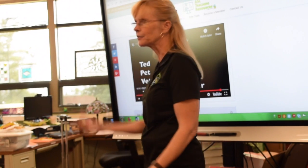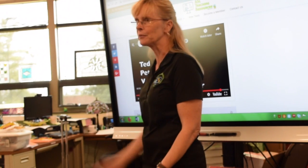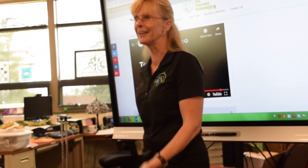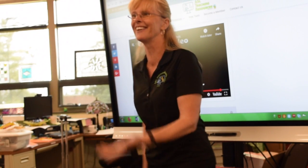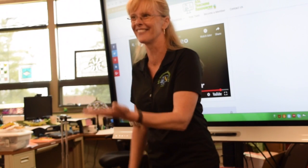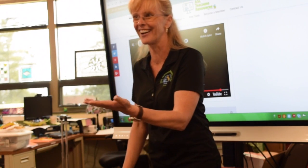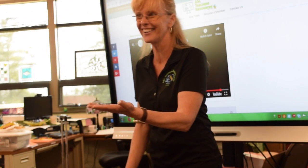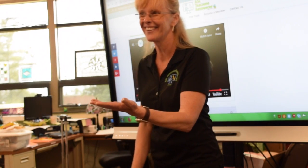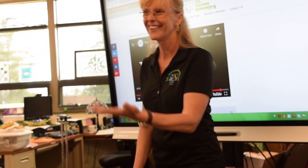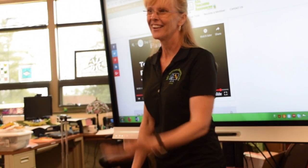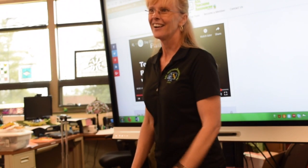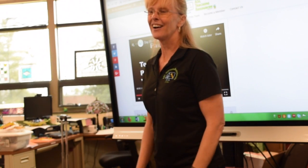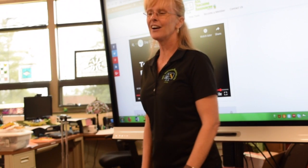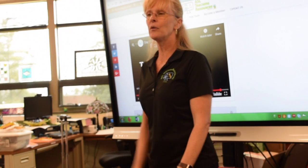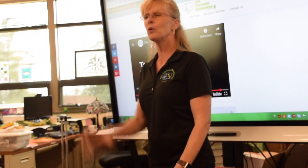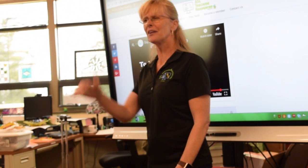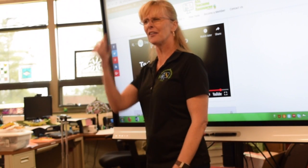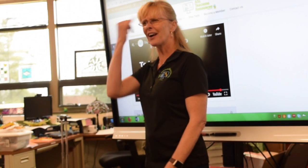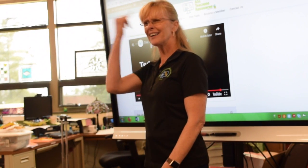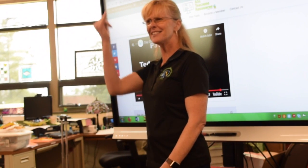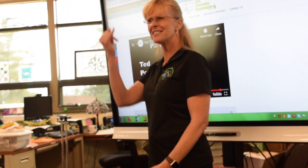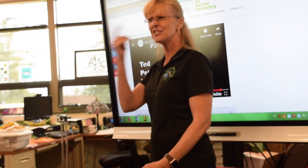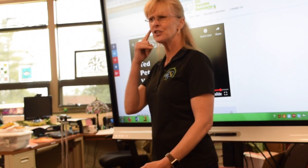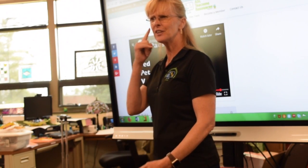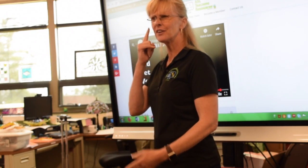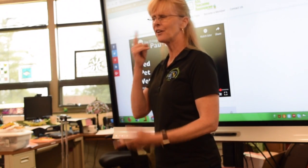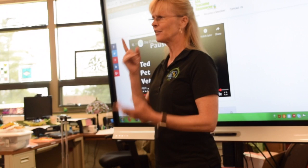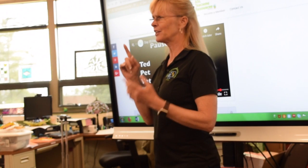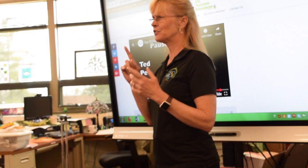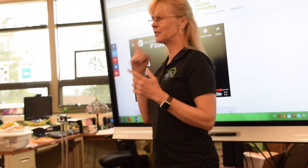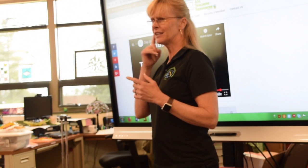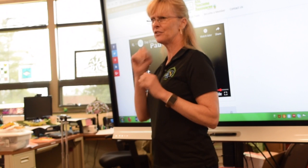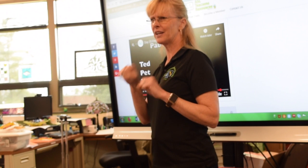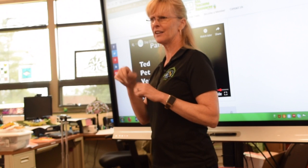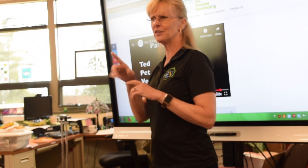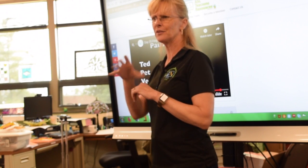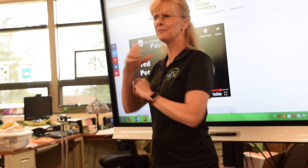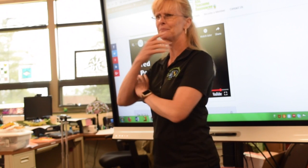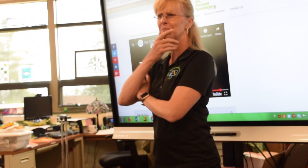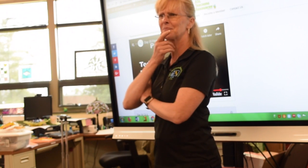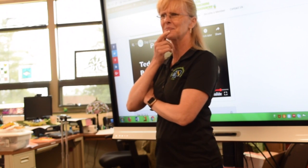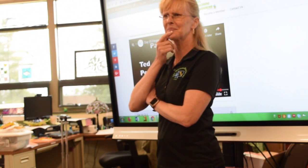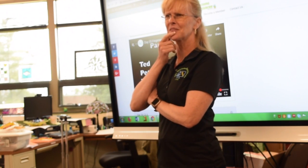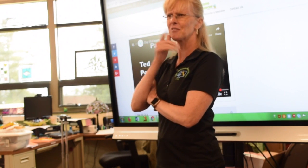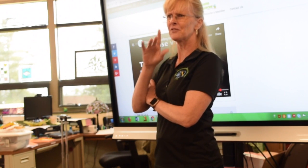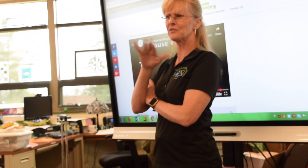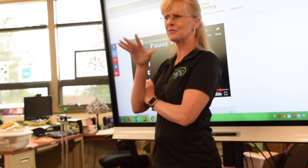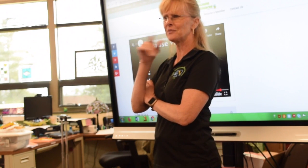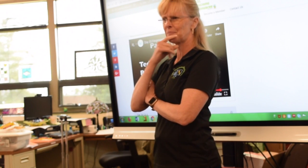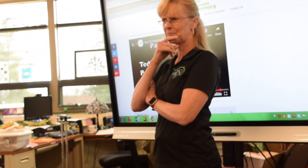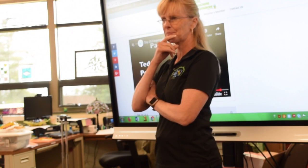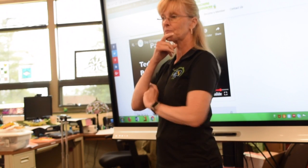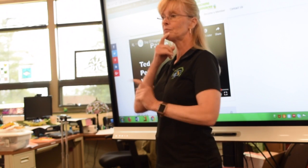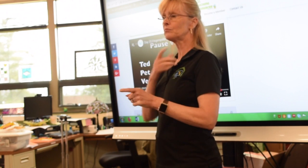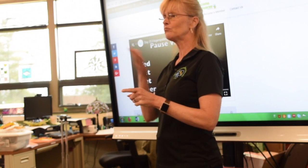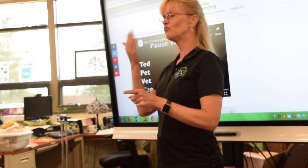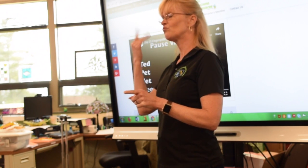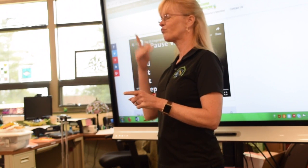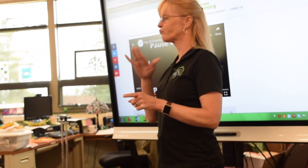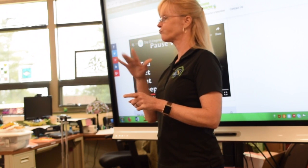me, right? What are other ideas that you hear or that you think you can do? In the past, I used to do it, finger spell in the car. If